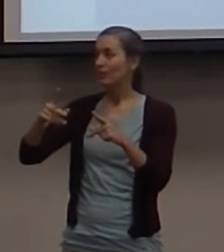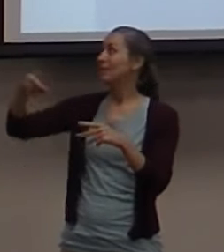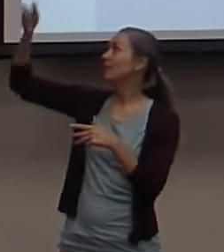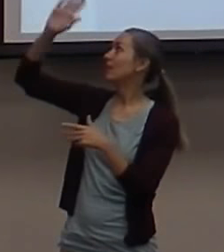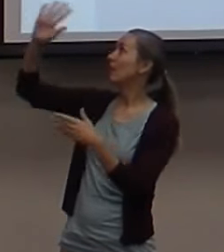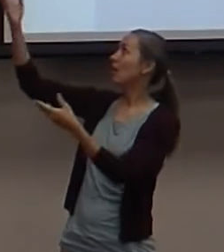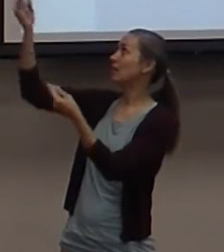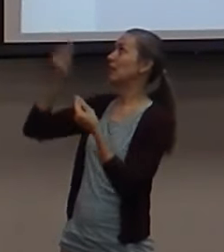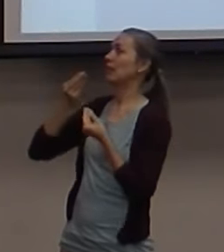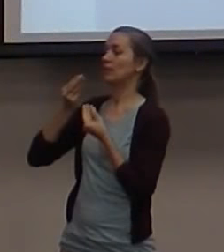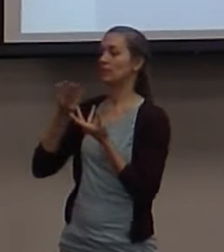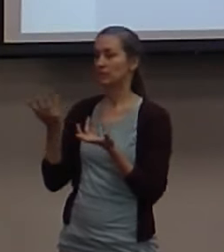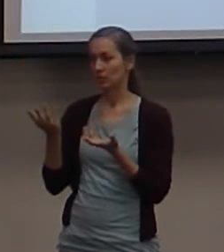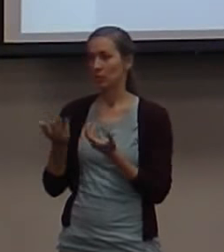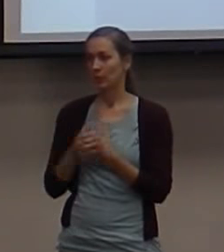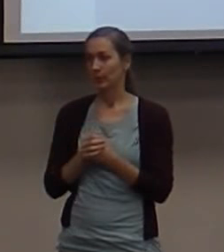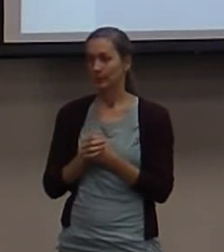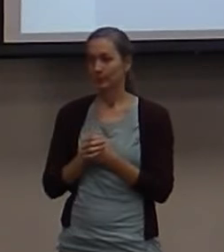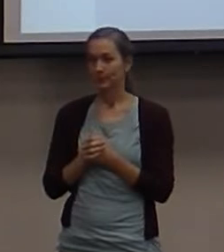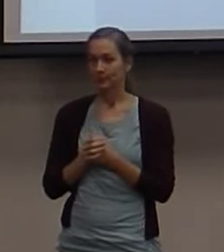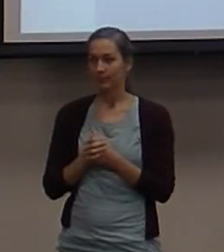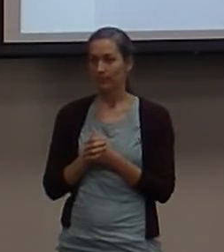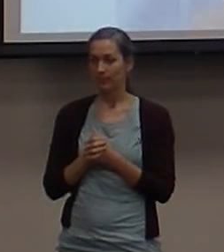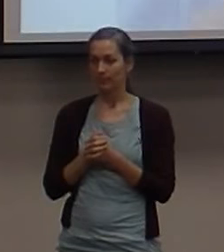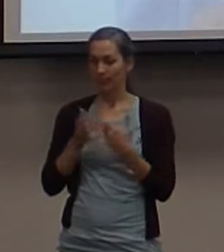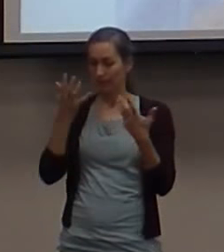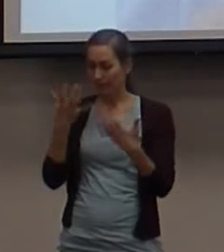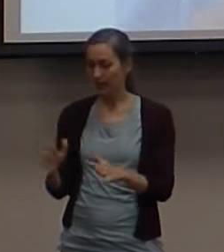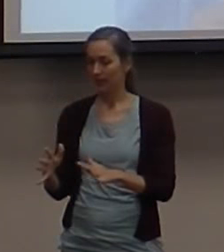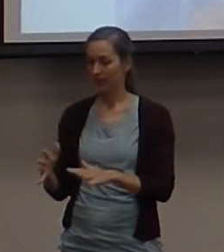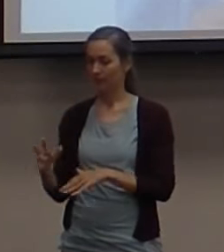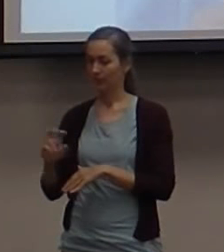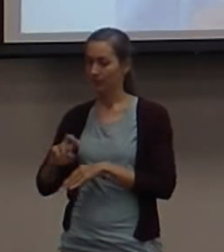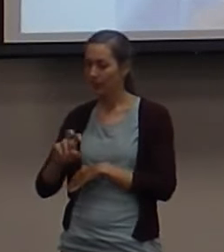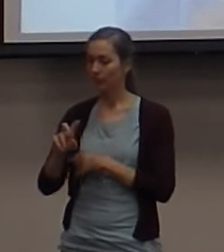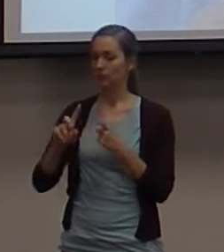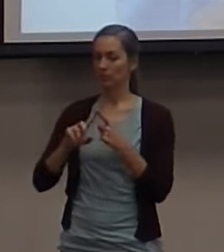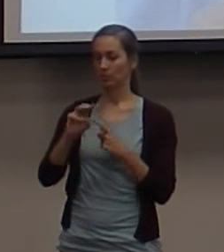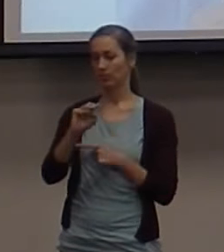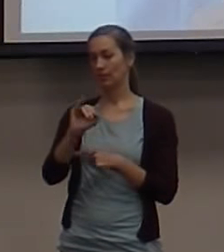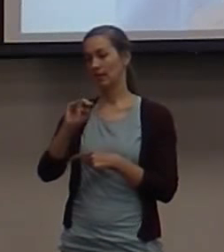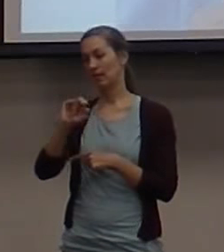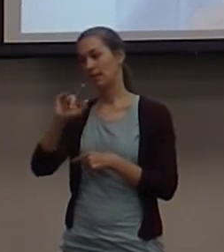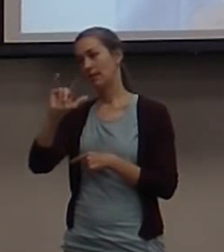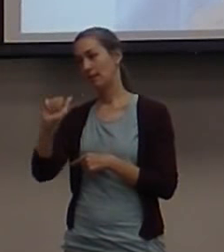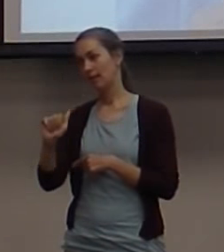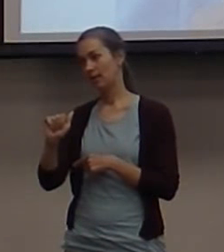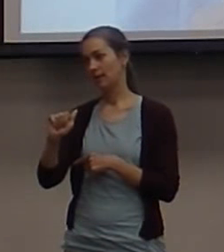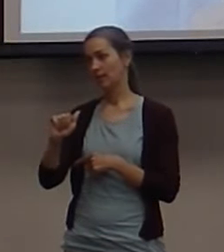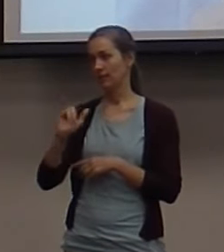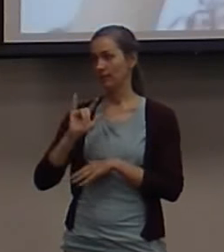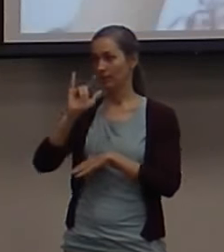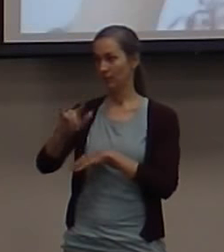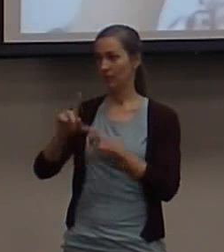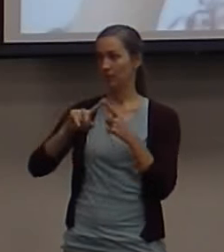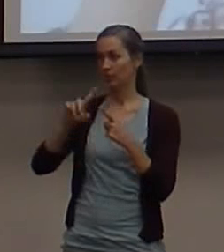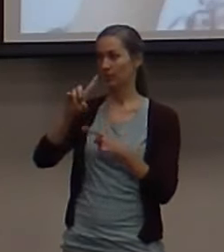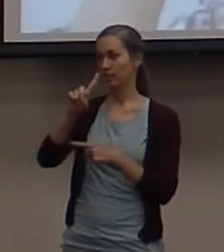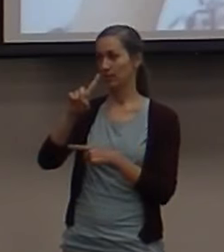gives. Well, after that was over, we went back down to Manila. Next day, flew to Davao City